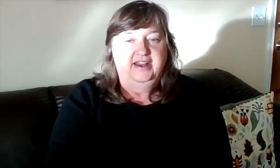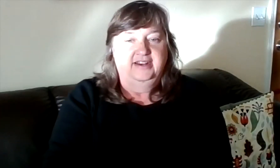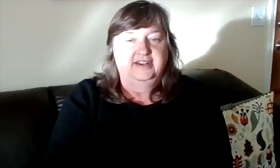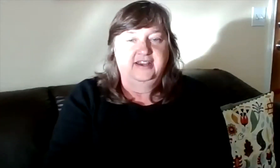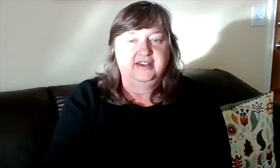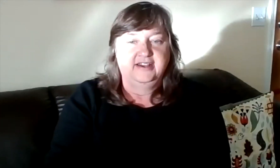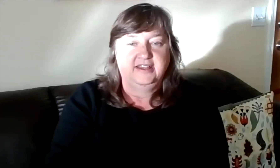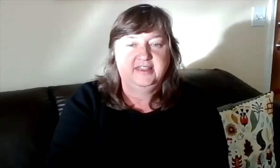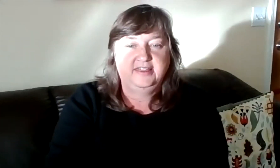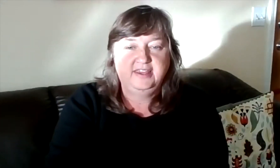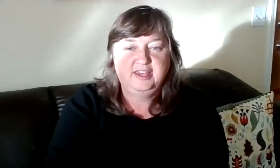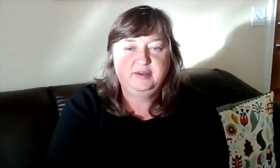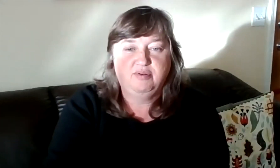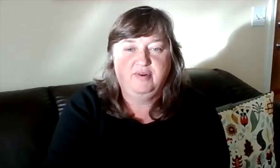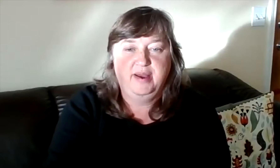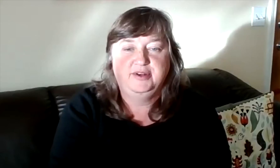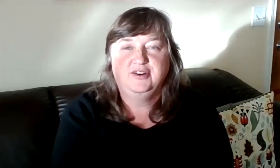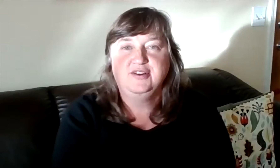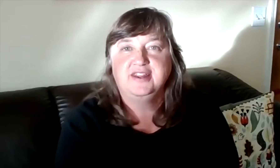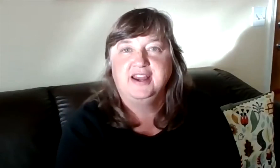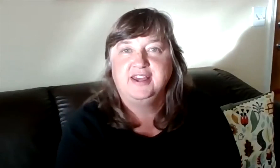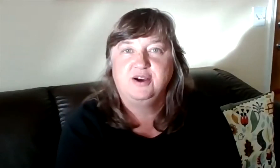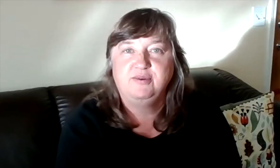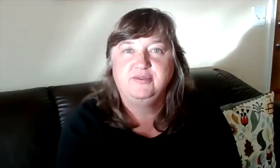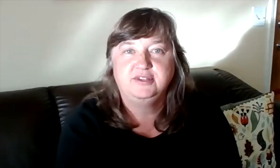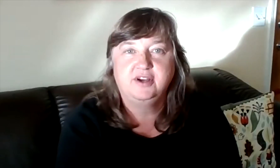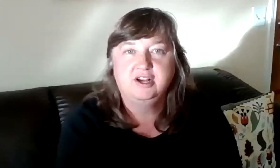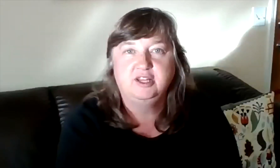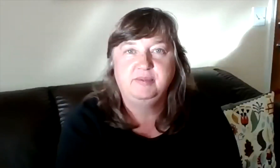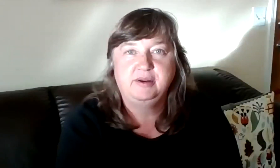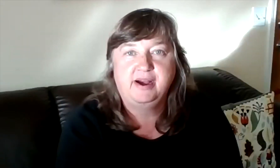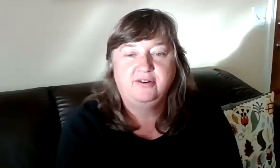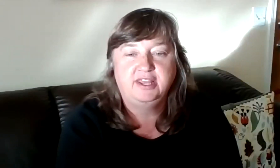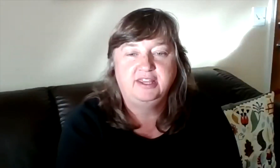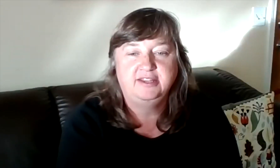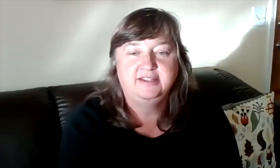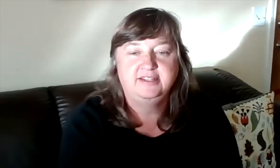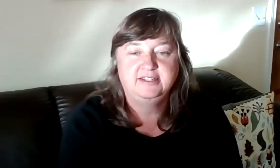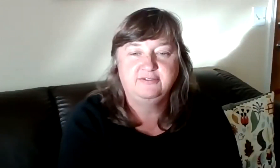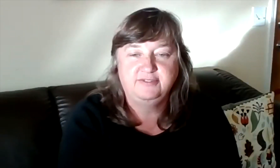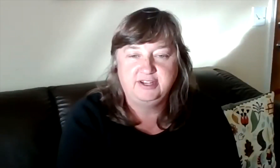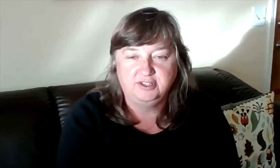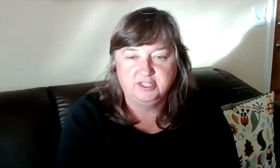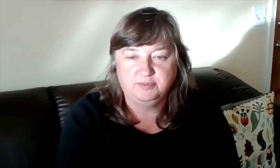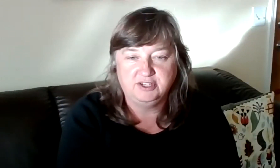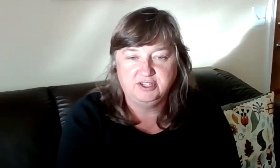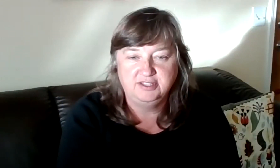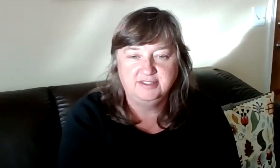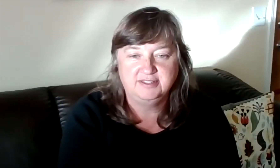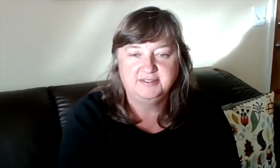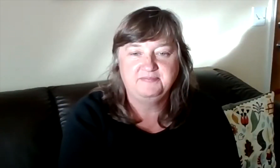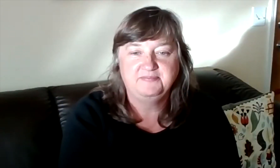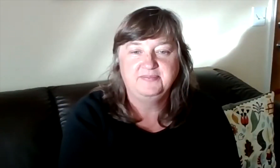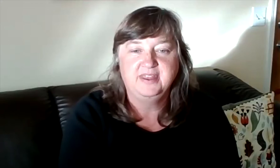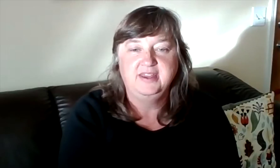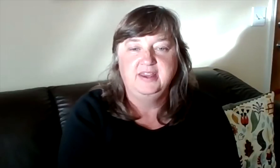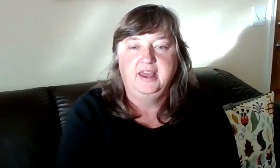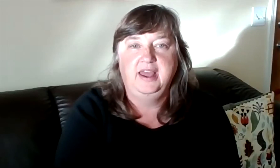And the parameter that I thought we would talk a little bit about is facial expressions.